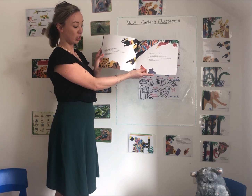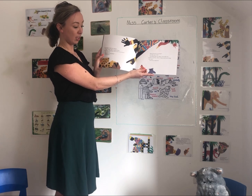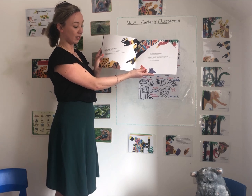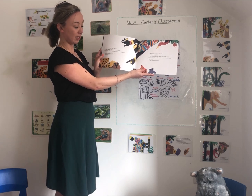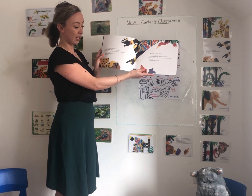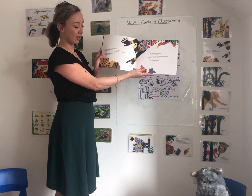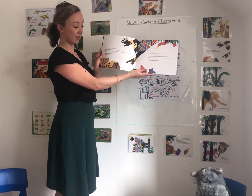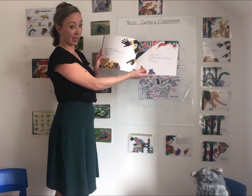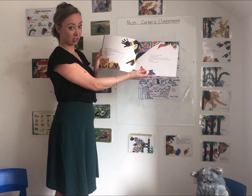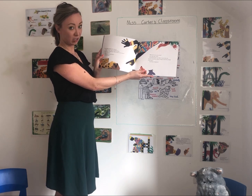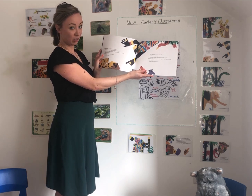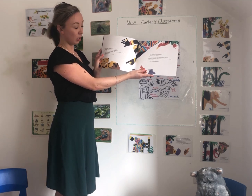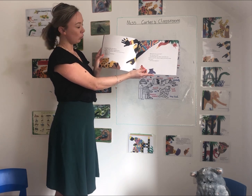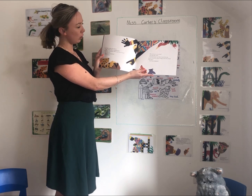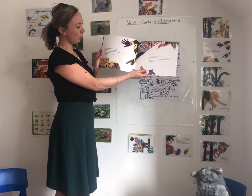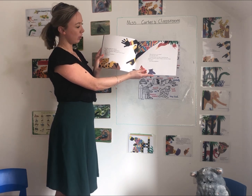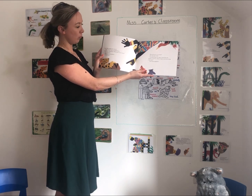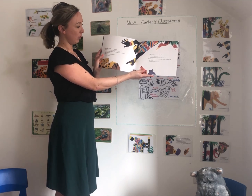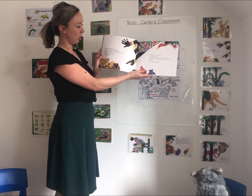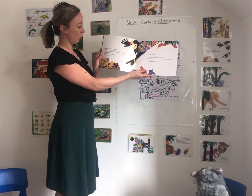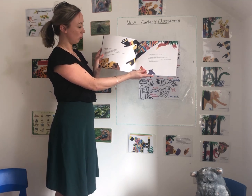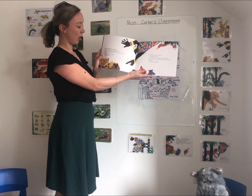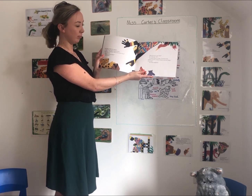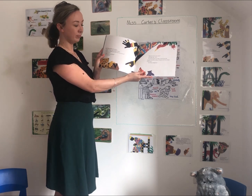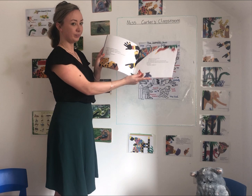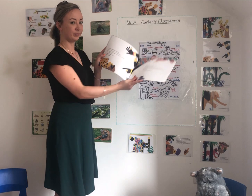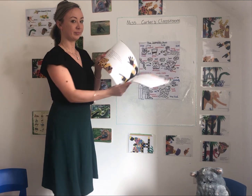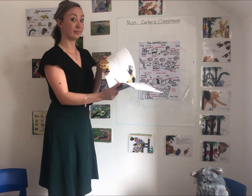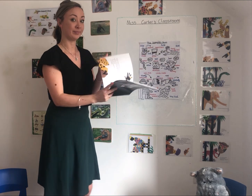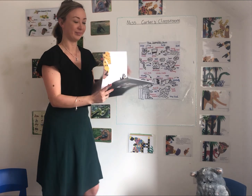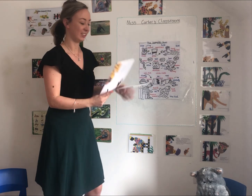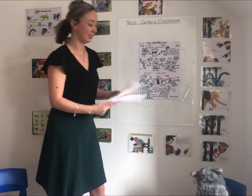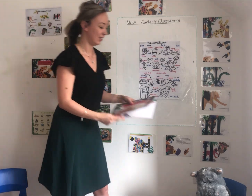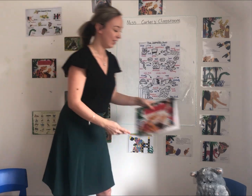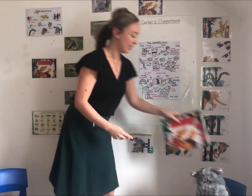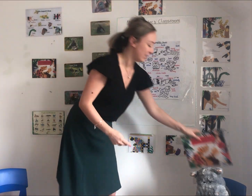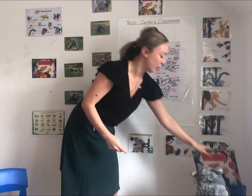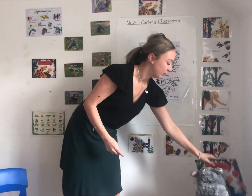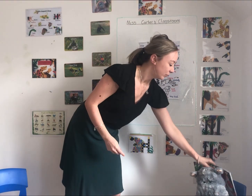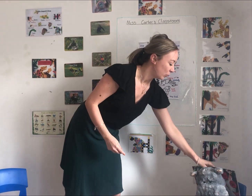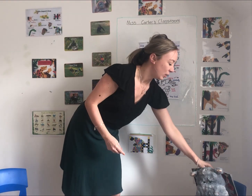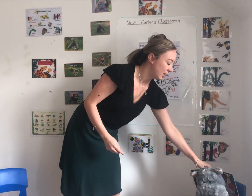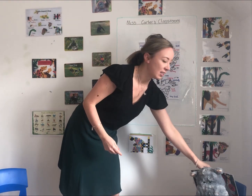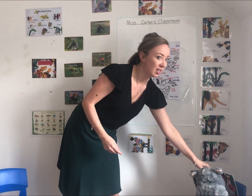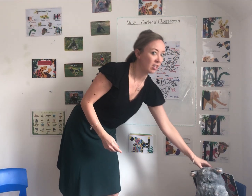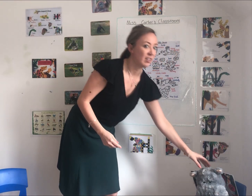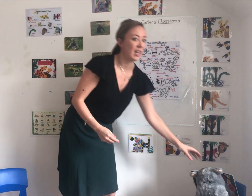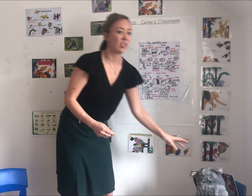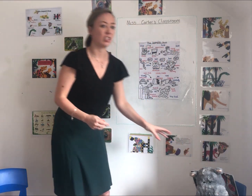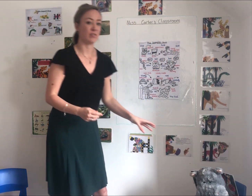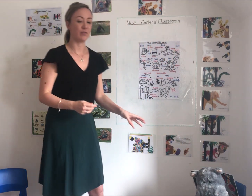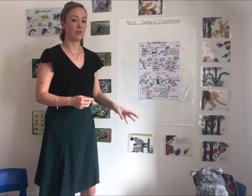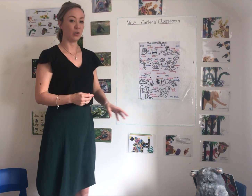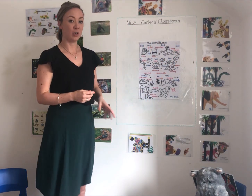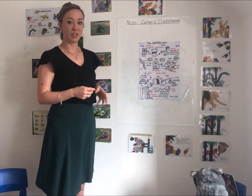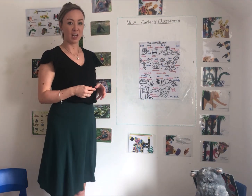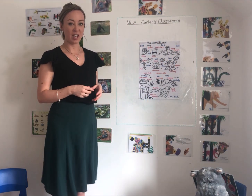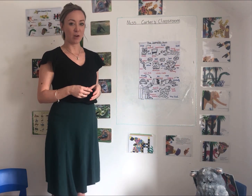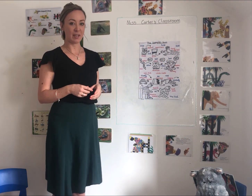just like that. Will you give me your drum? So, you need to think of an action for Naomi,